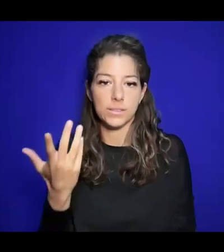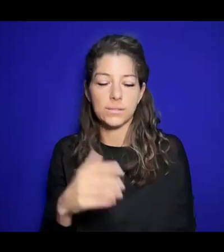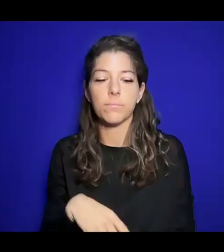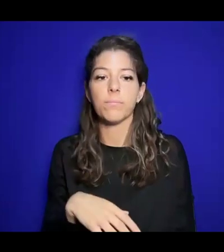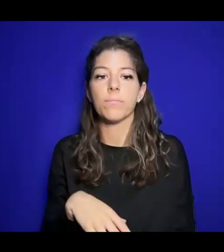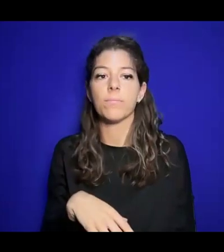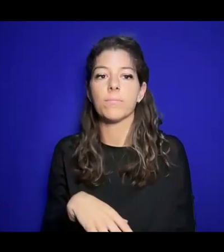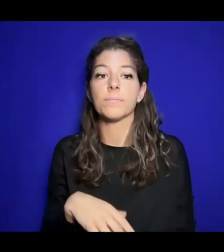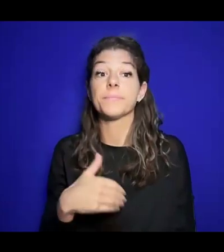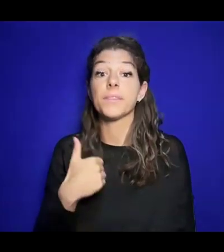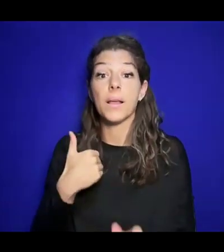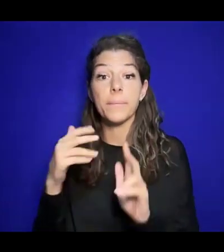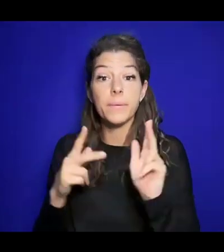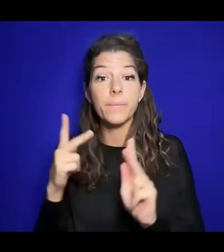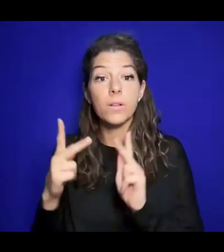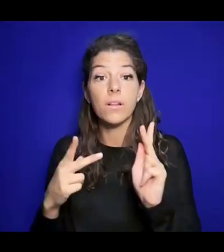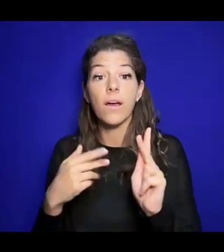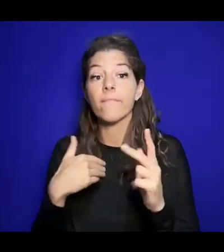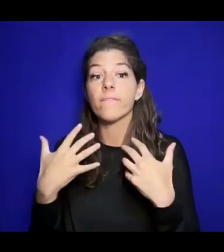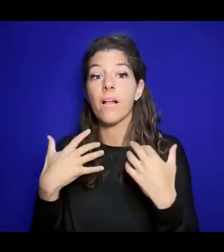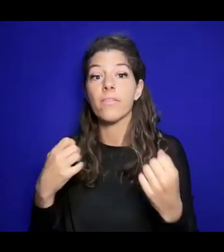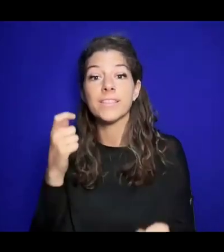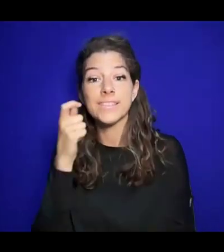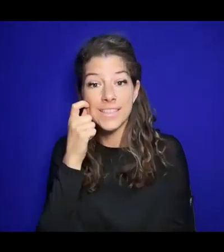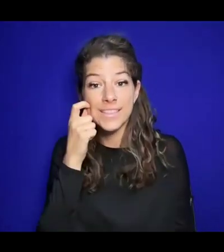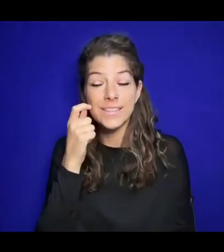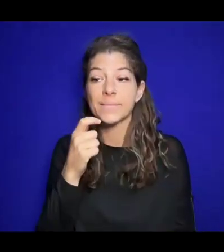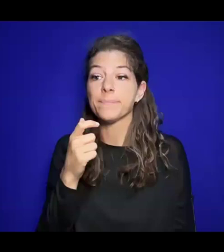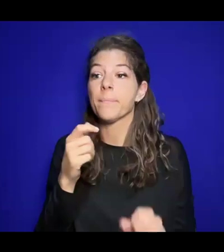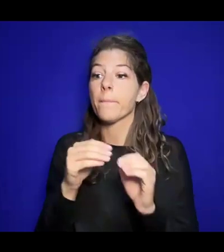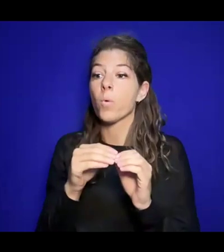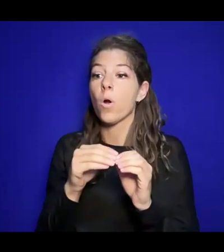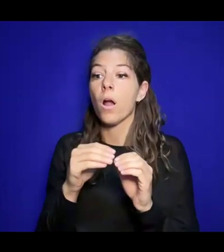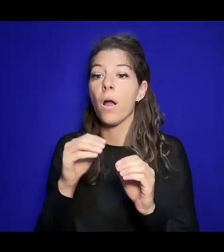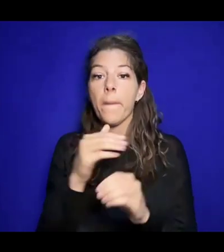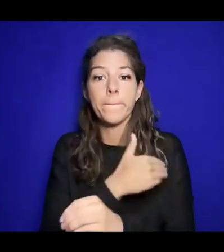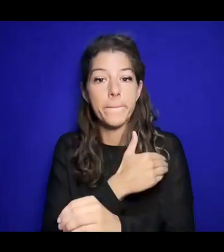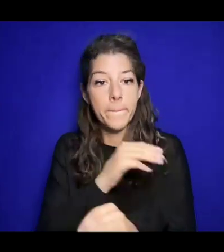younger people who maybe have healthier skin, who maybe have more muscle mass,